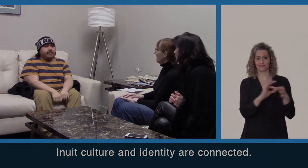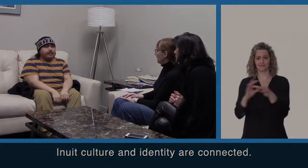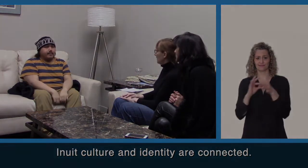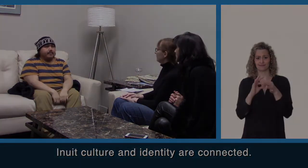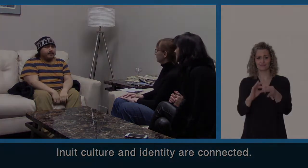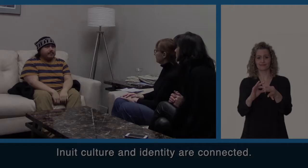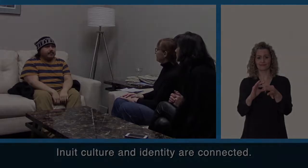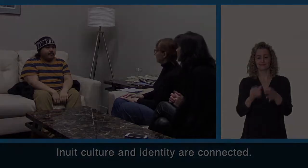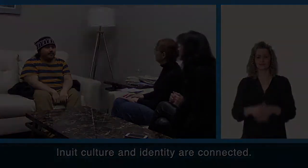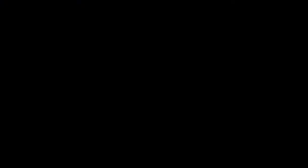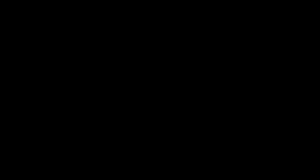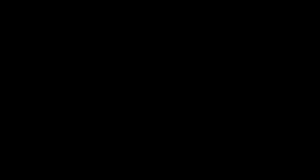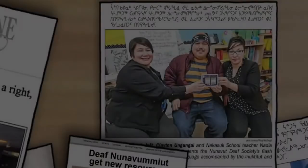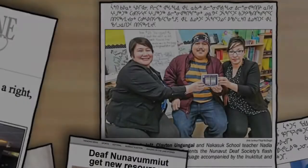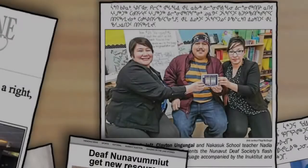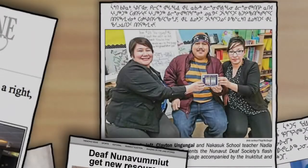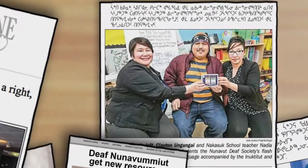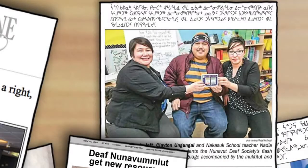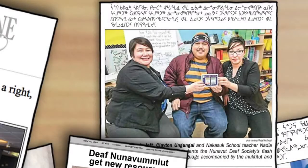all connected.